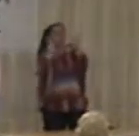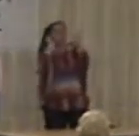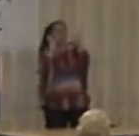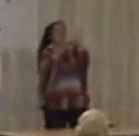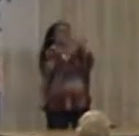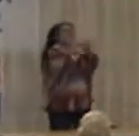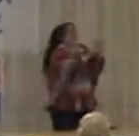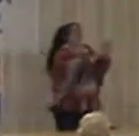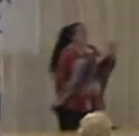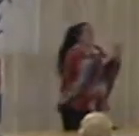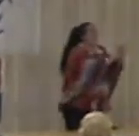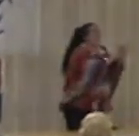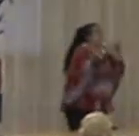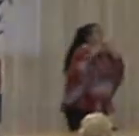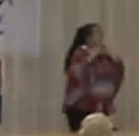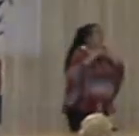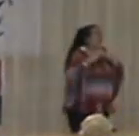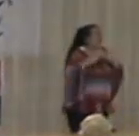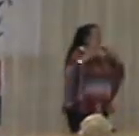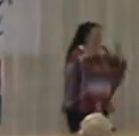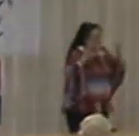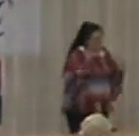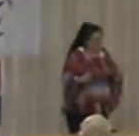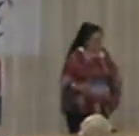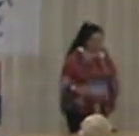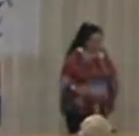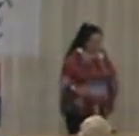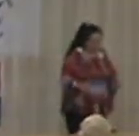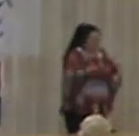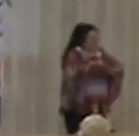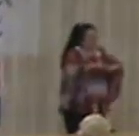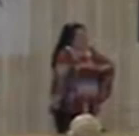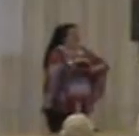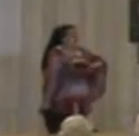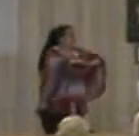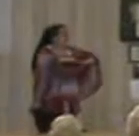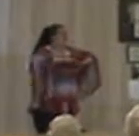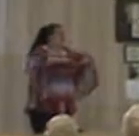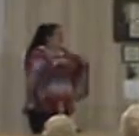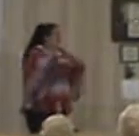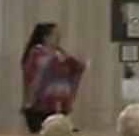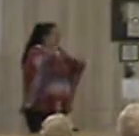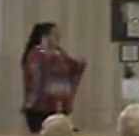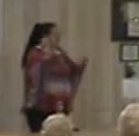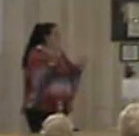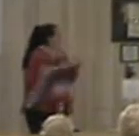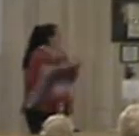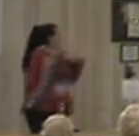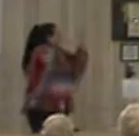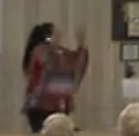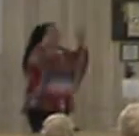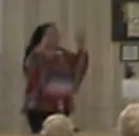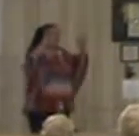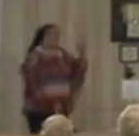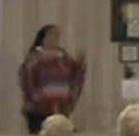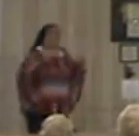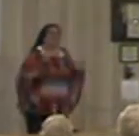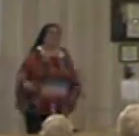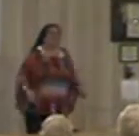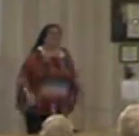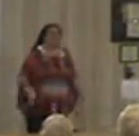Showed you a photograph. There's an old gray bearded man sitting on a bench outside a general